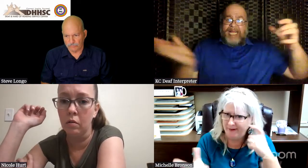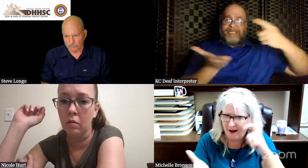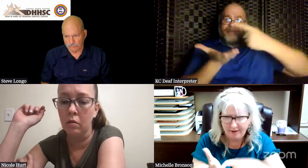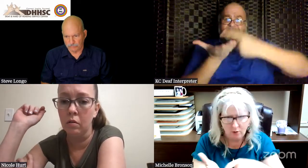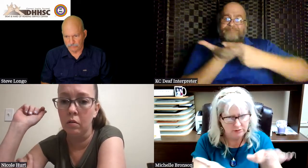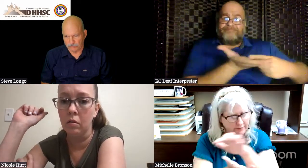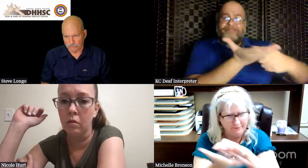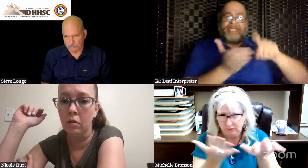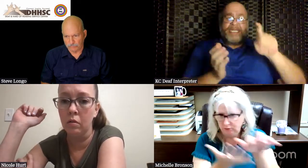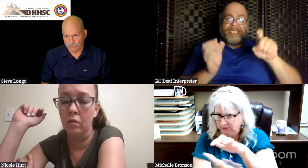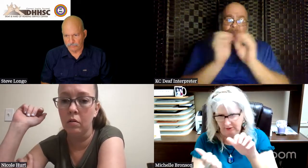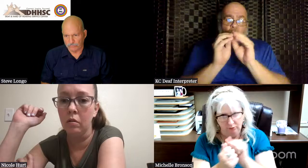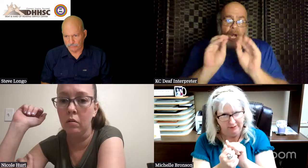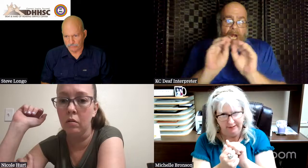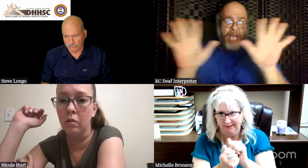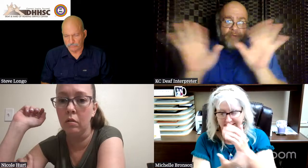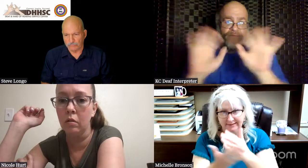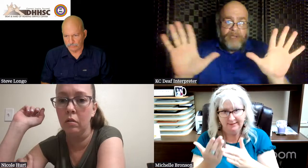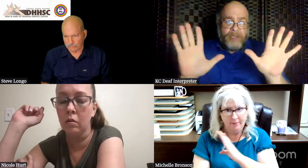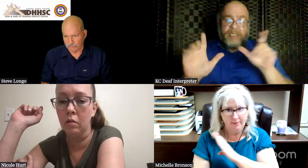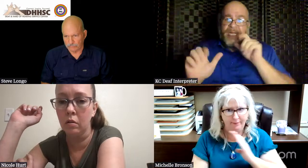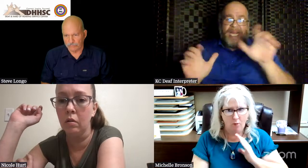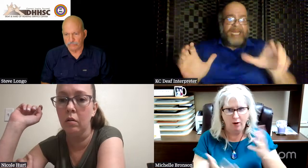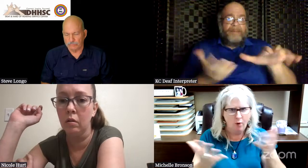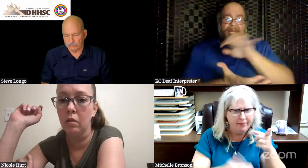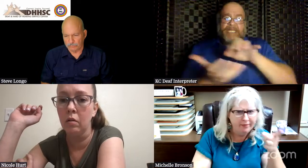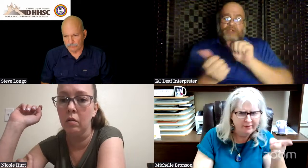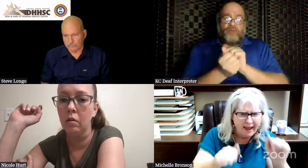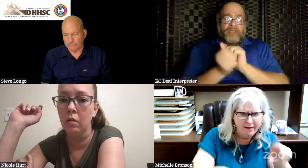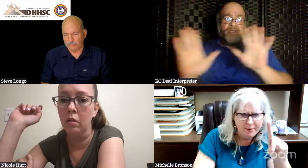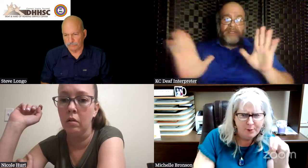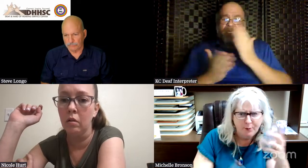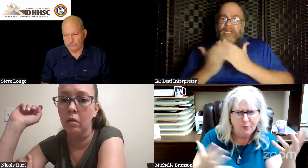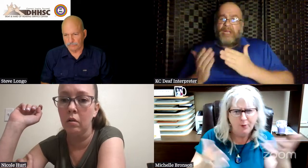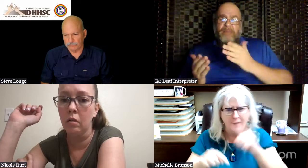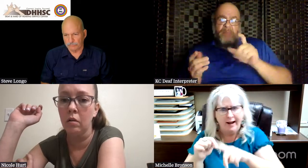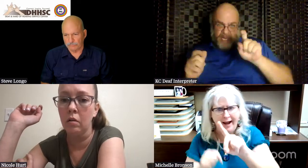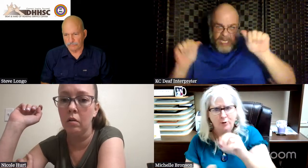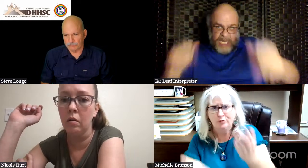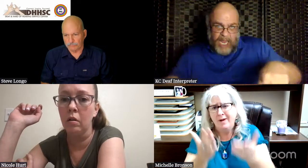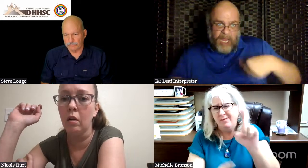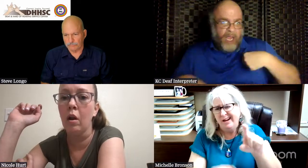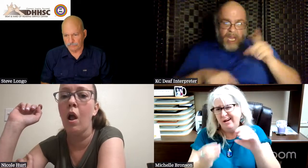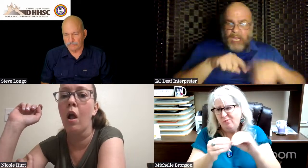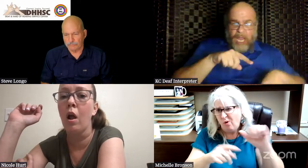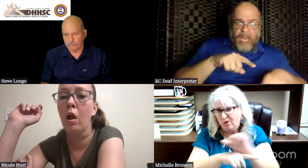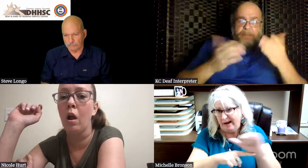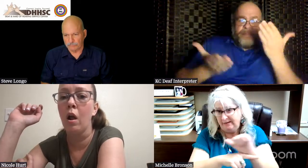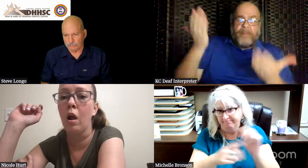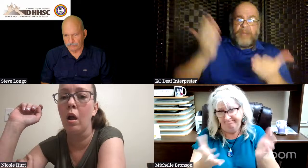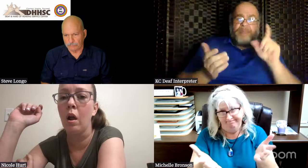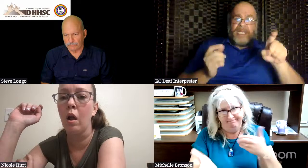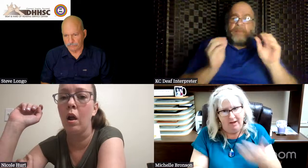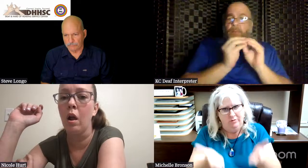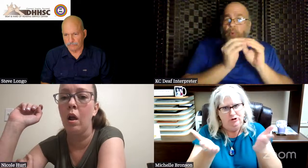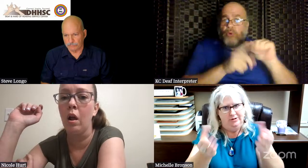have seen, there is discussion if there needs to be more clarification. We don't want you all to